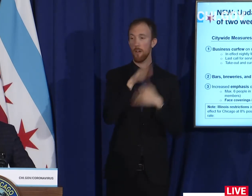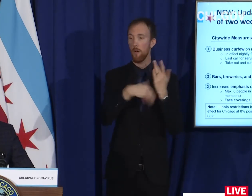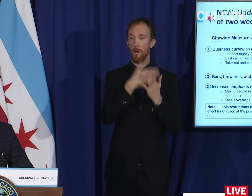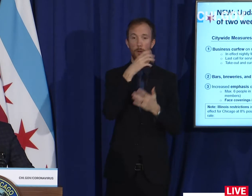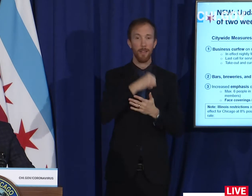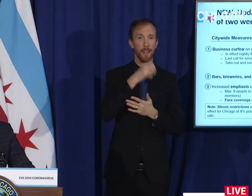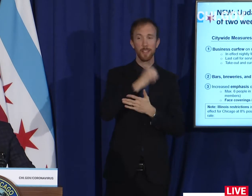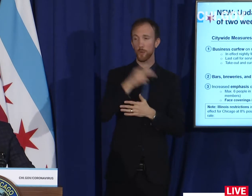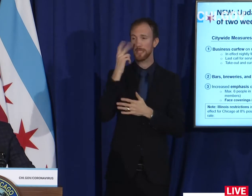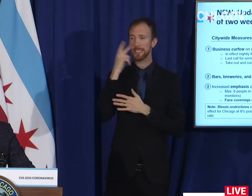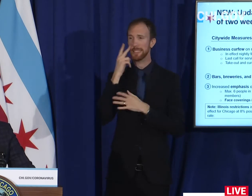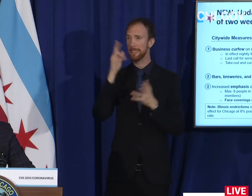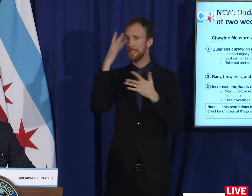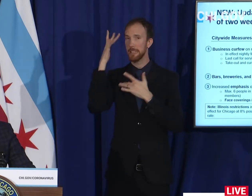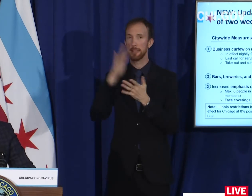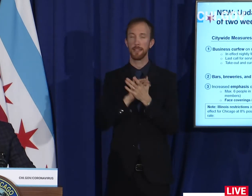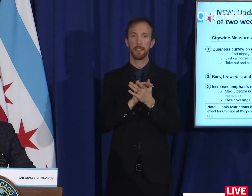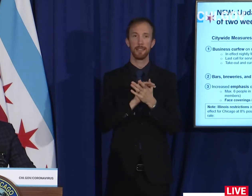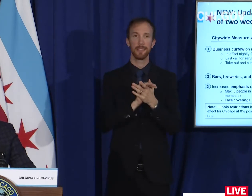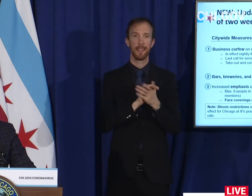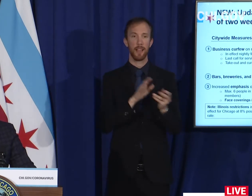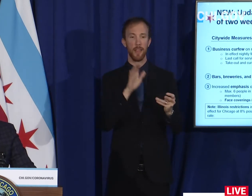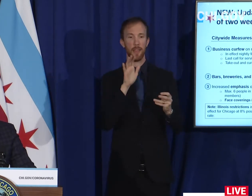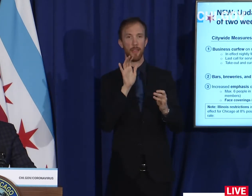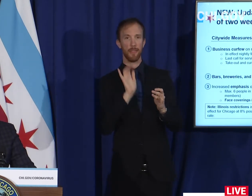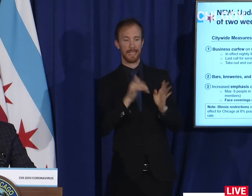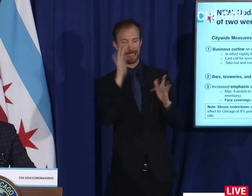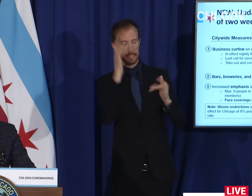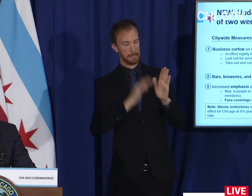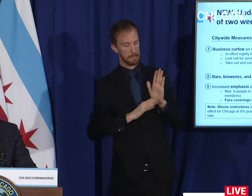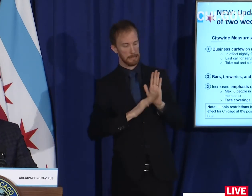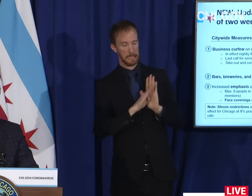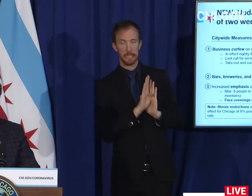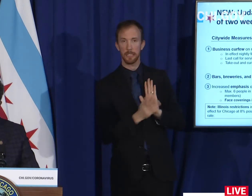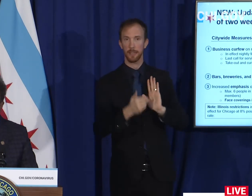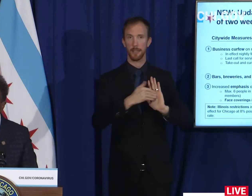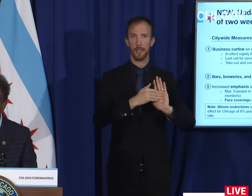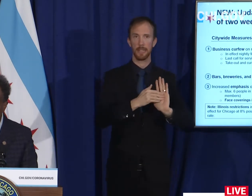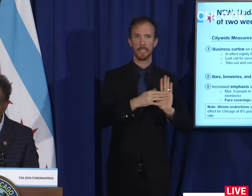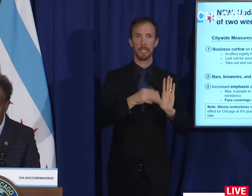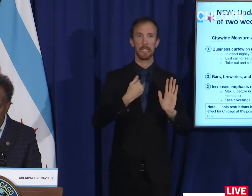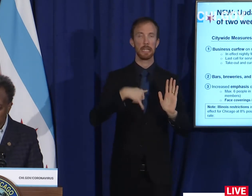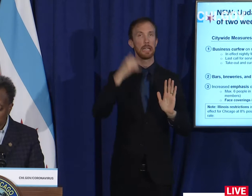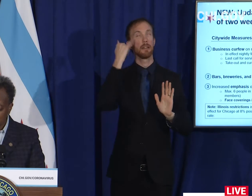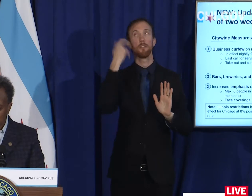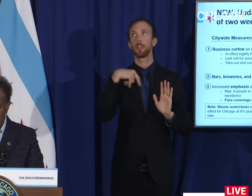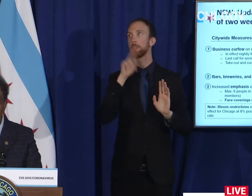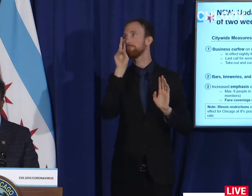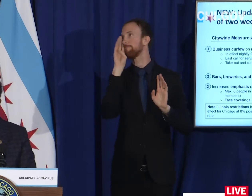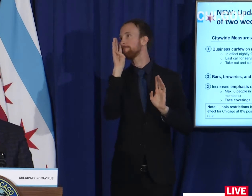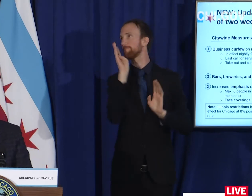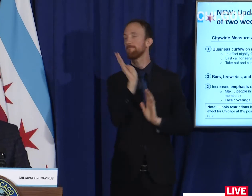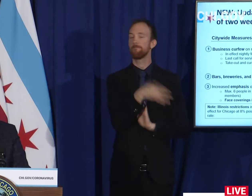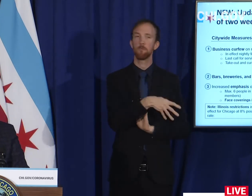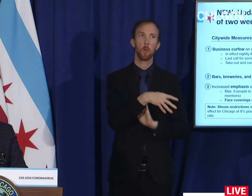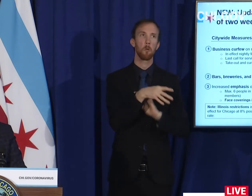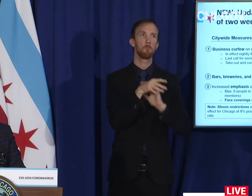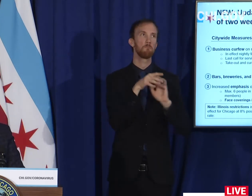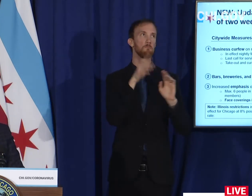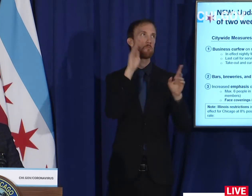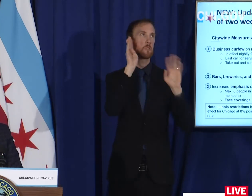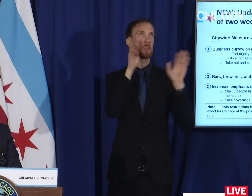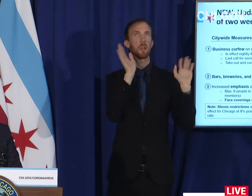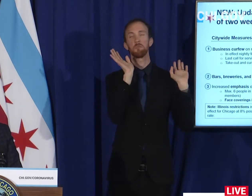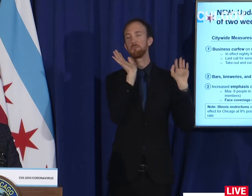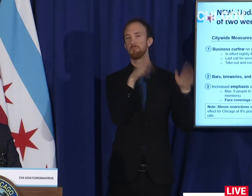again. If we pretend to know that COVID-19 isn't the deadly virus that it is, the result will be